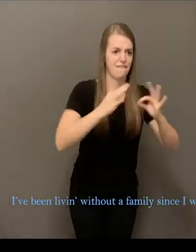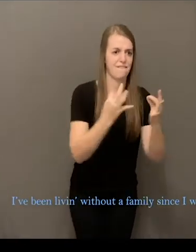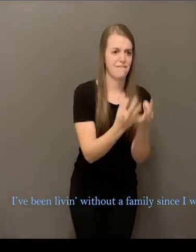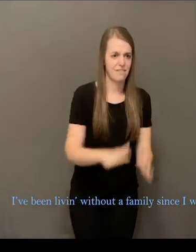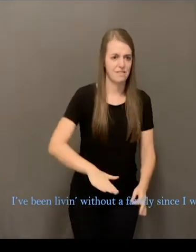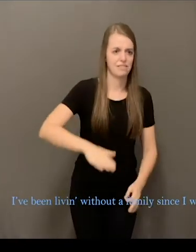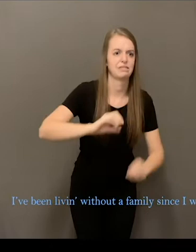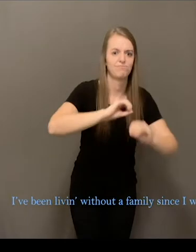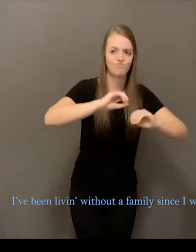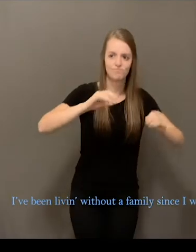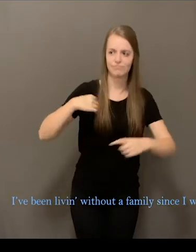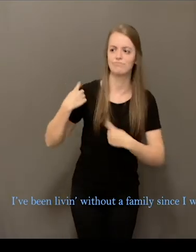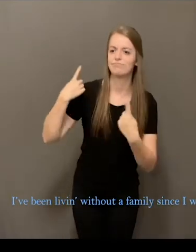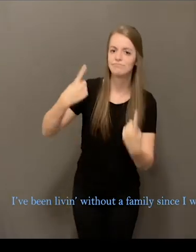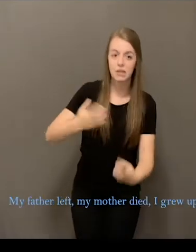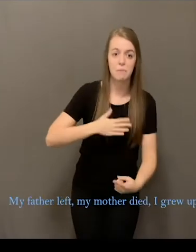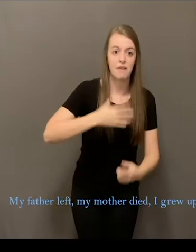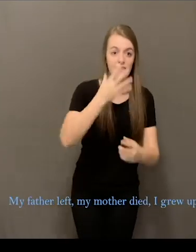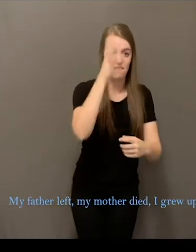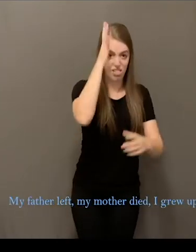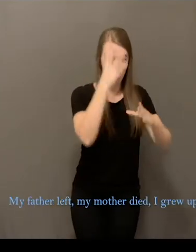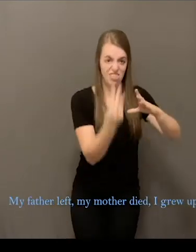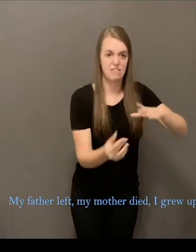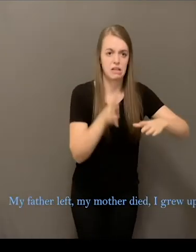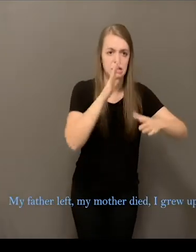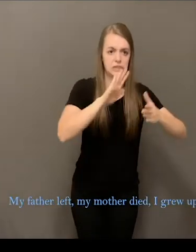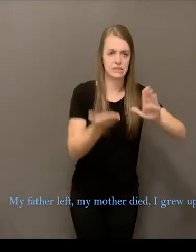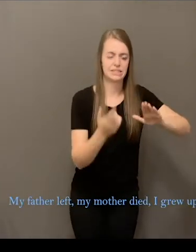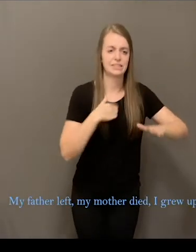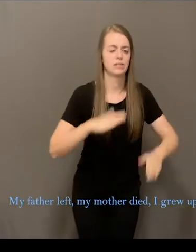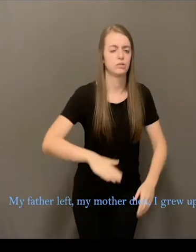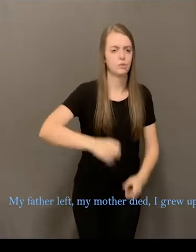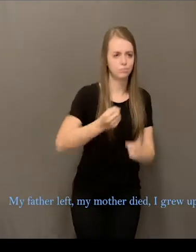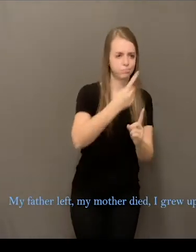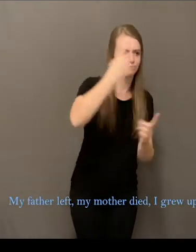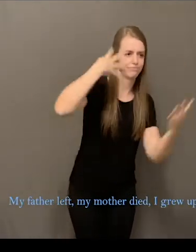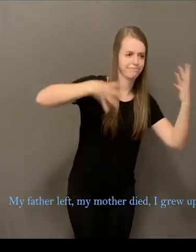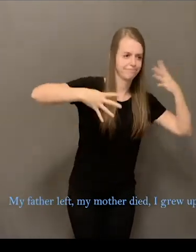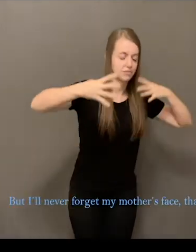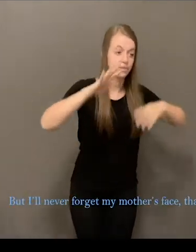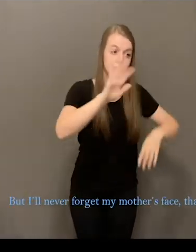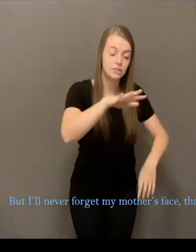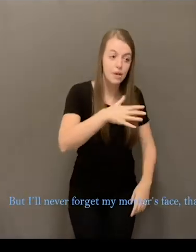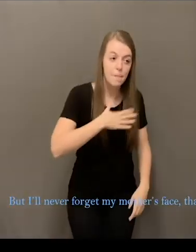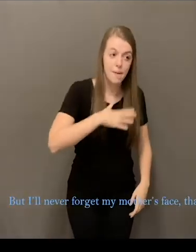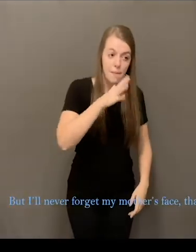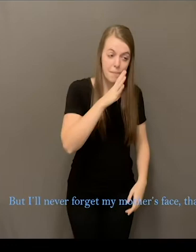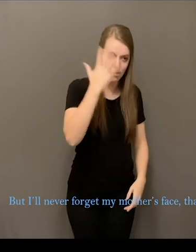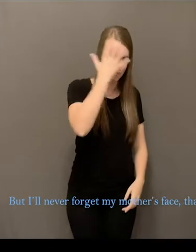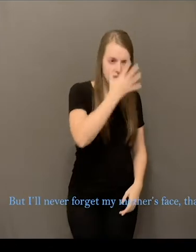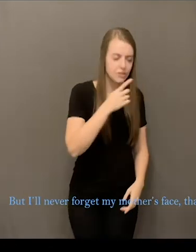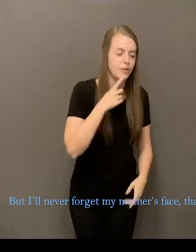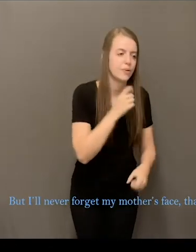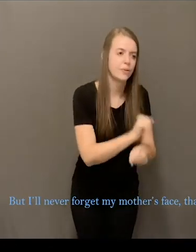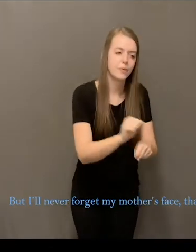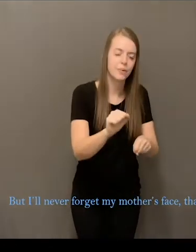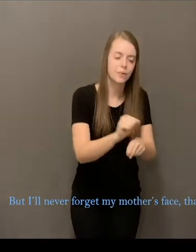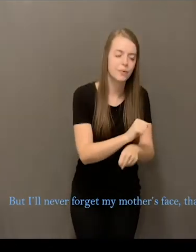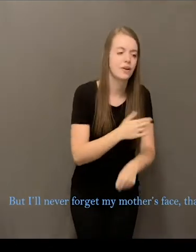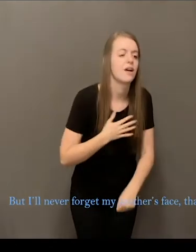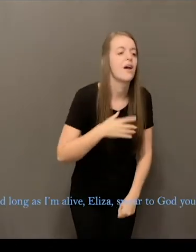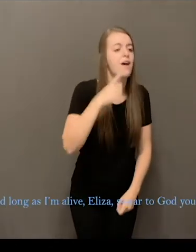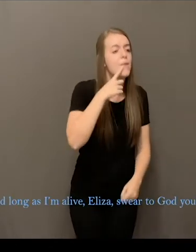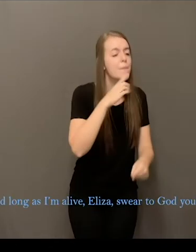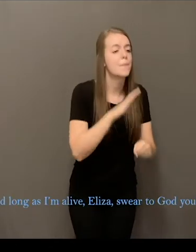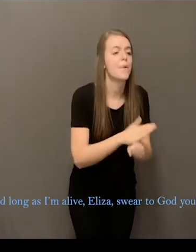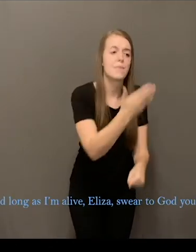living without a family since I was a child. My father left, my mother died, I grew up buck wild, but I'll never forget my mother's face, that